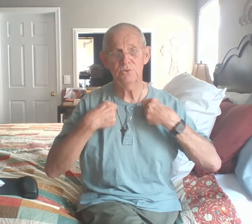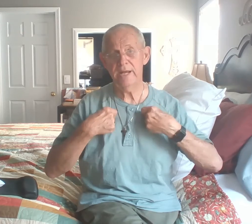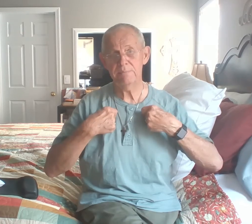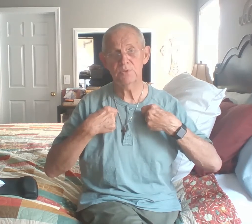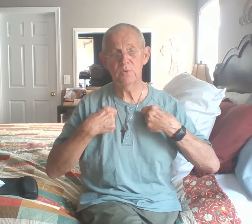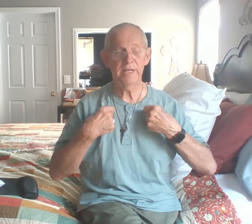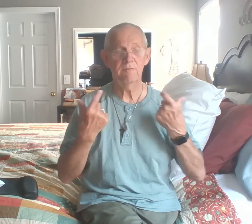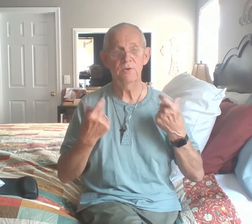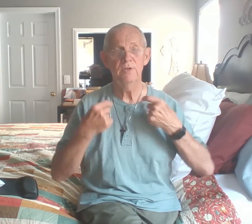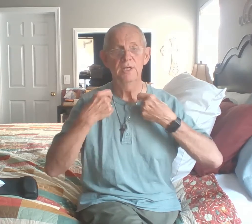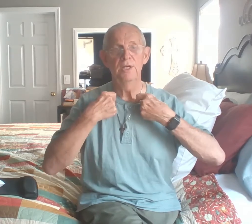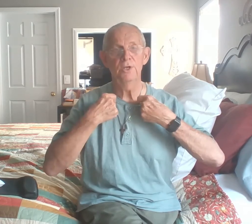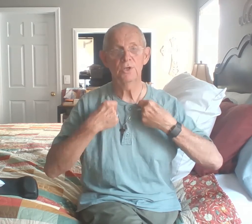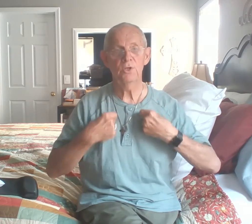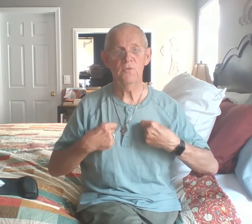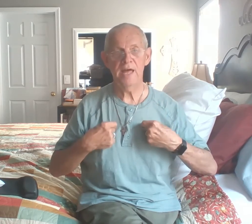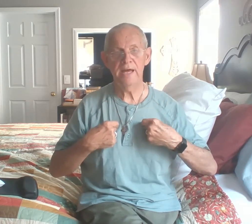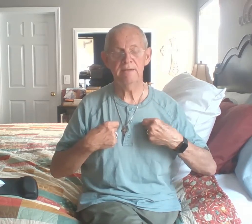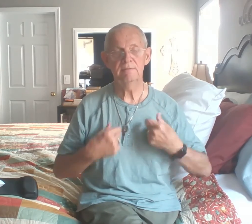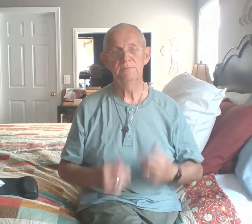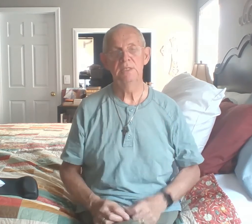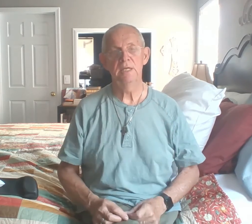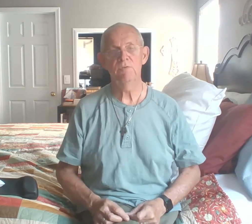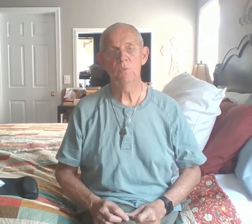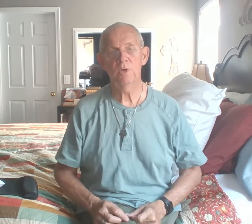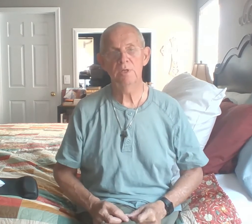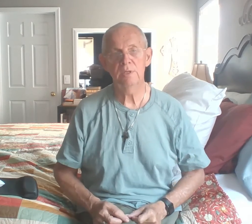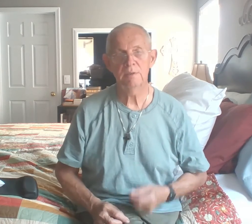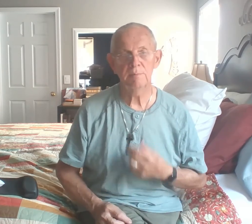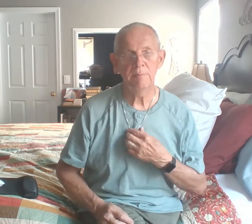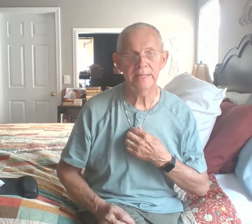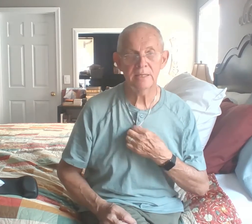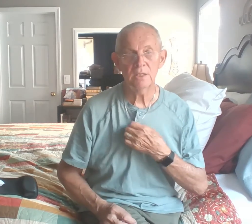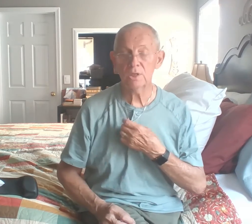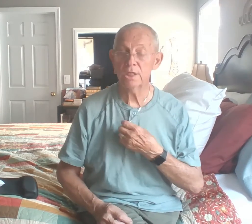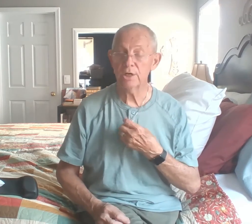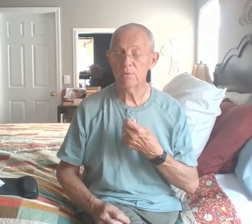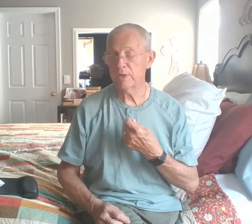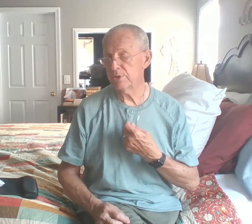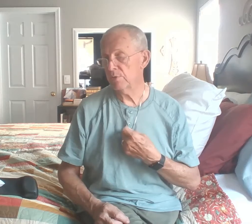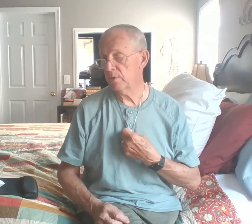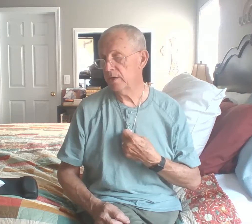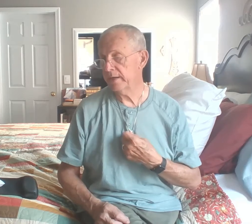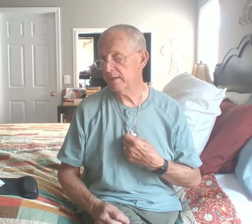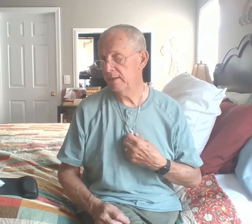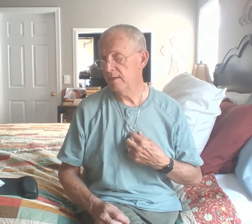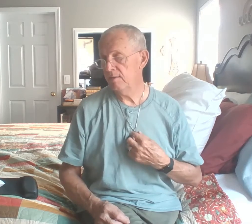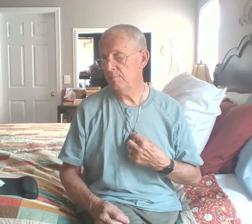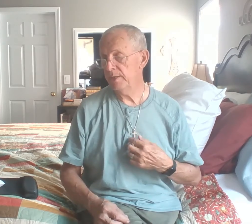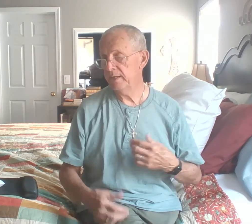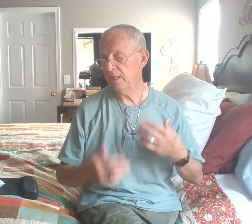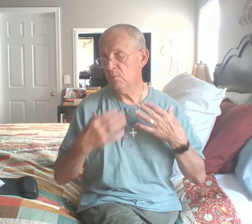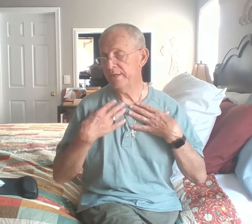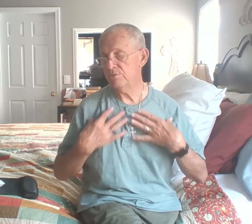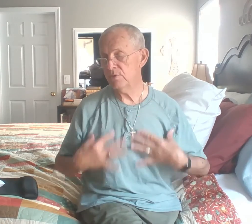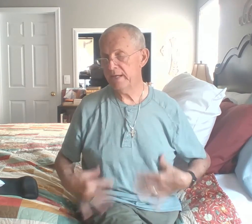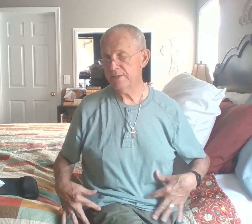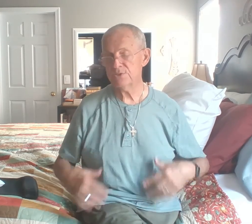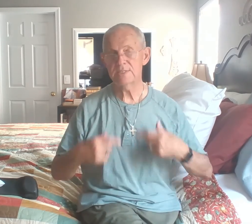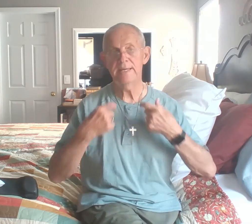straps or whatever. You could do that if you wanted to make it a little clearer what you're wearing. But anyway, dress